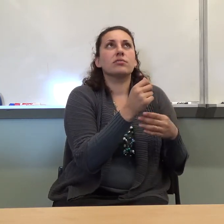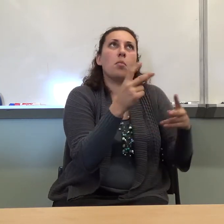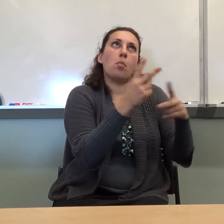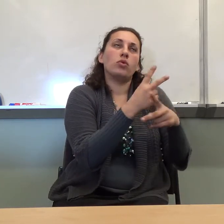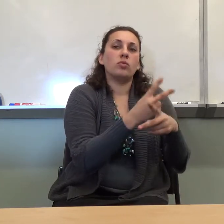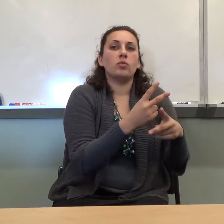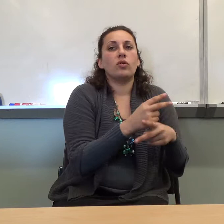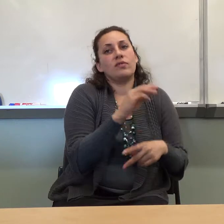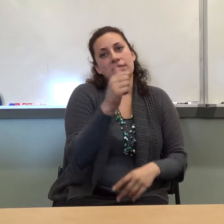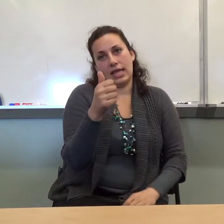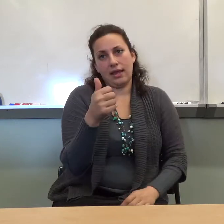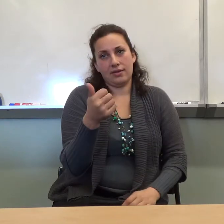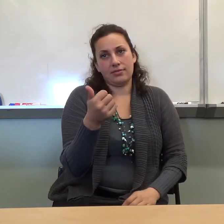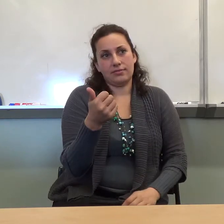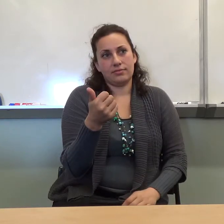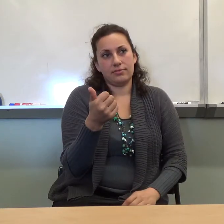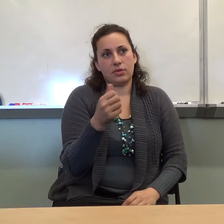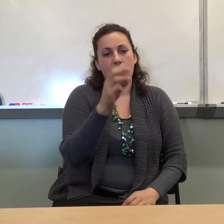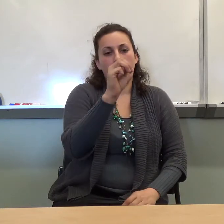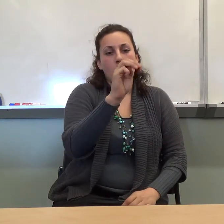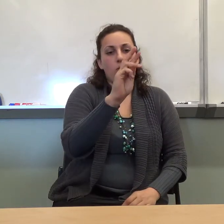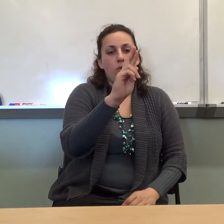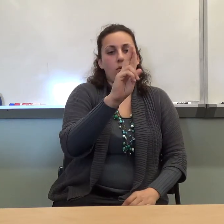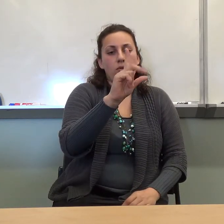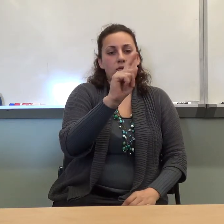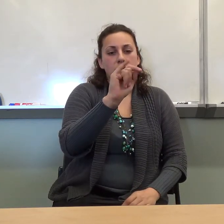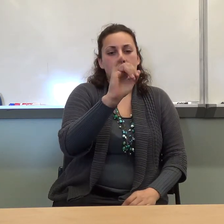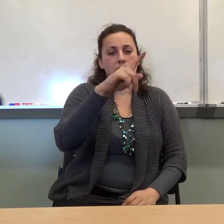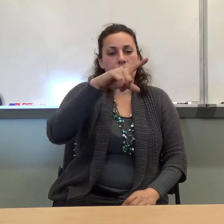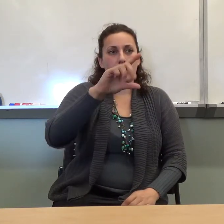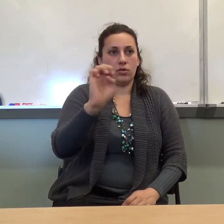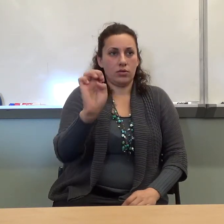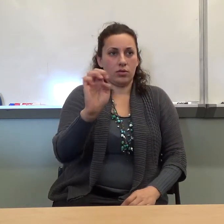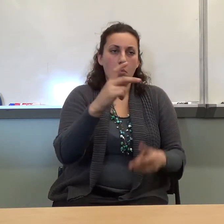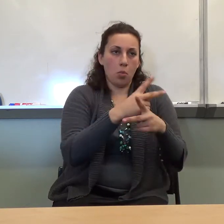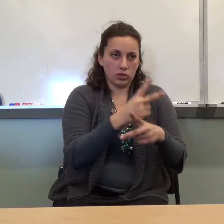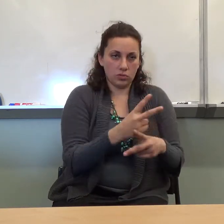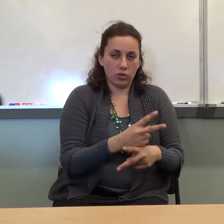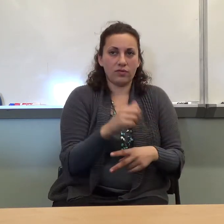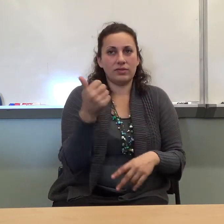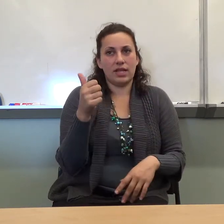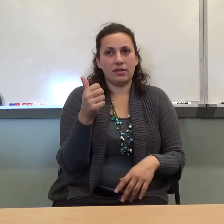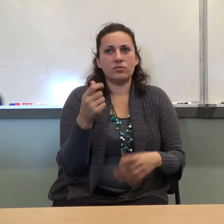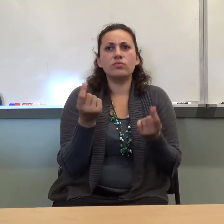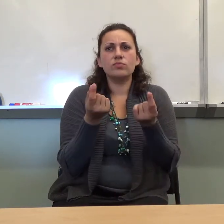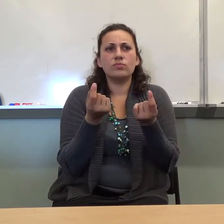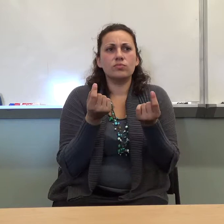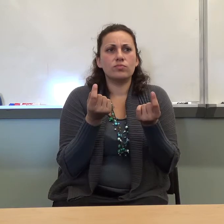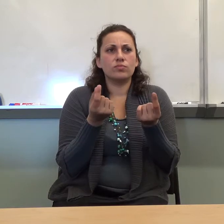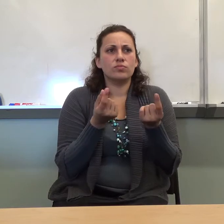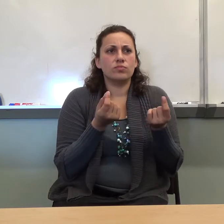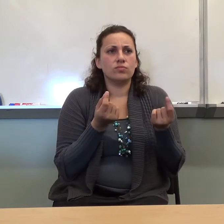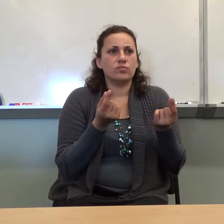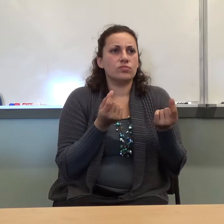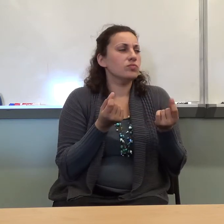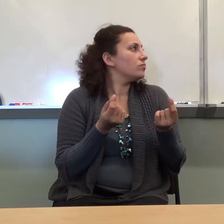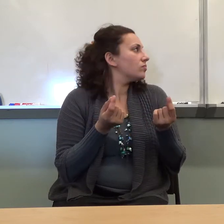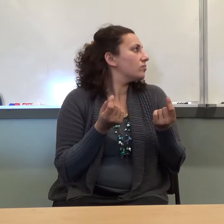And there's no way to make it a factor of 10. So what do you do with something like that? Well, we've already talked about